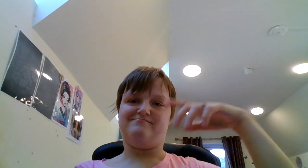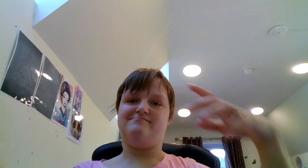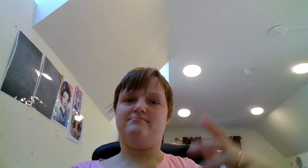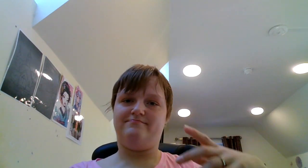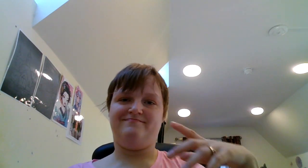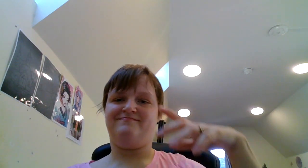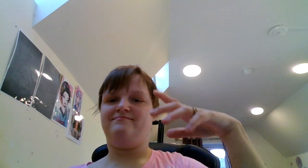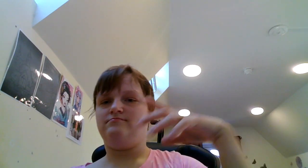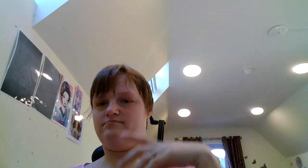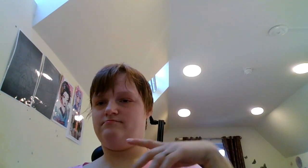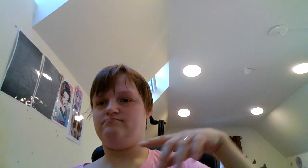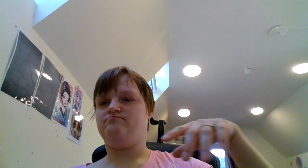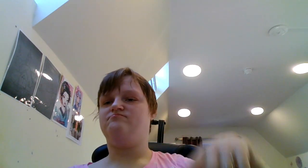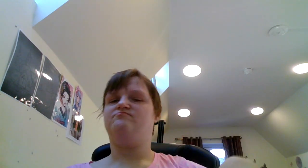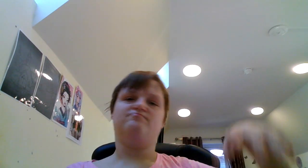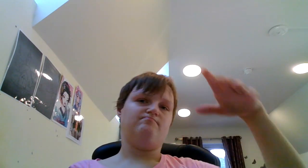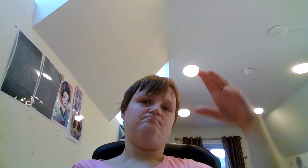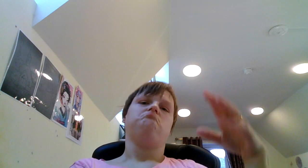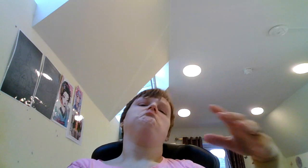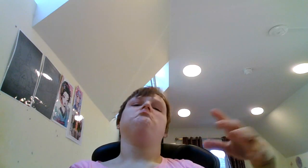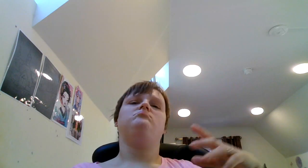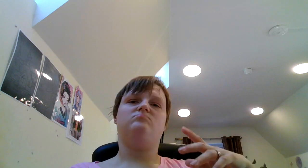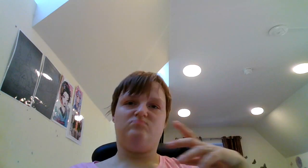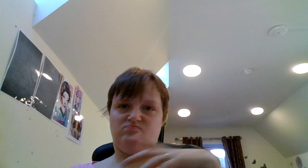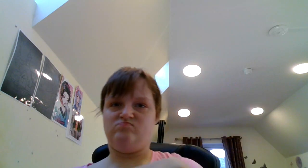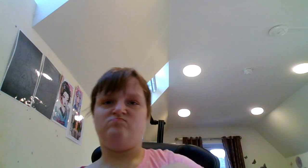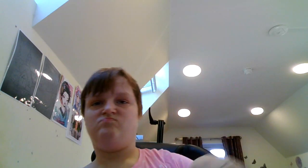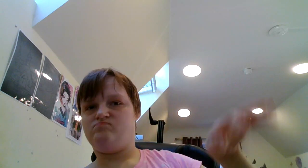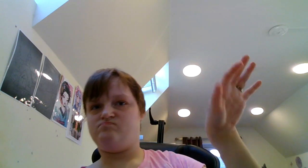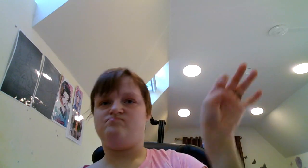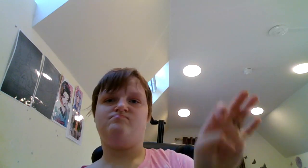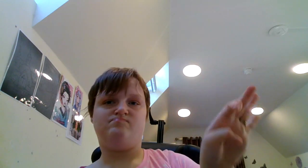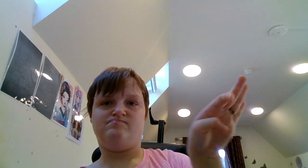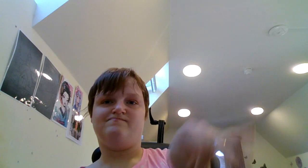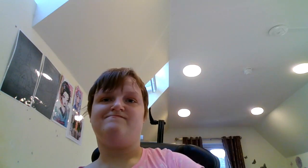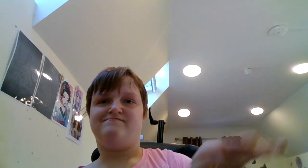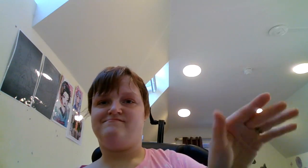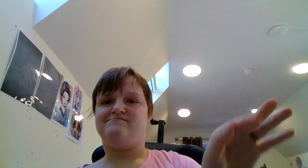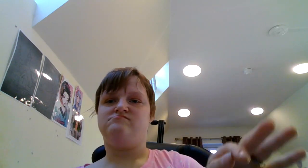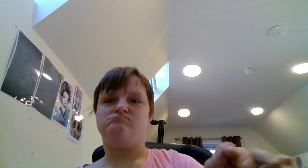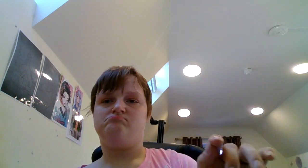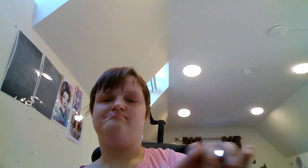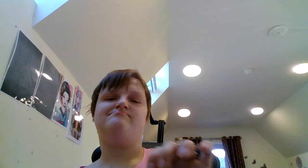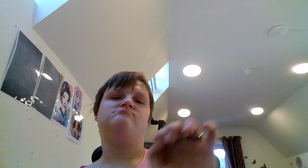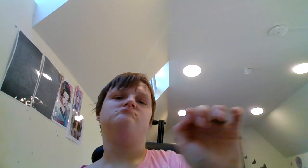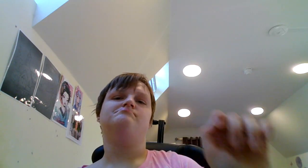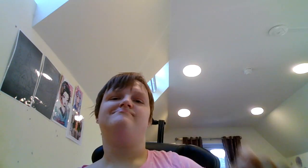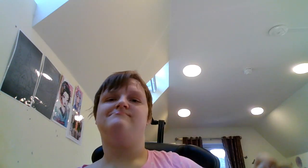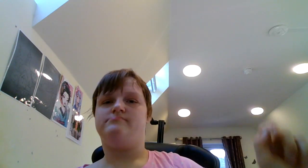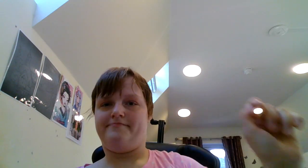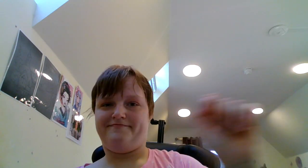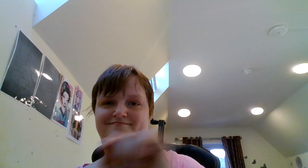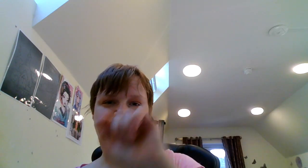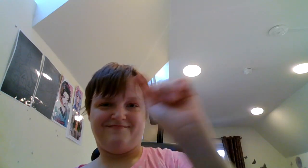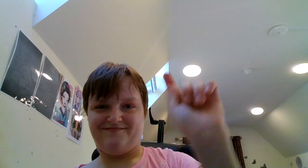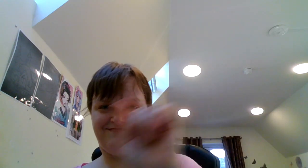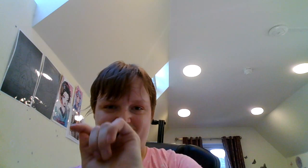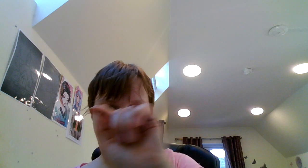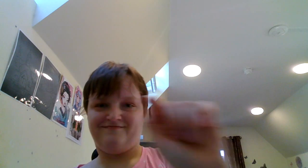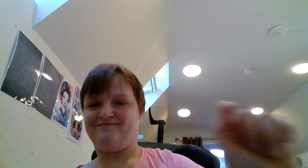American Physicians in Washington. It was the first time the team used the word insulin.